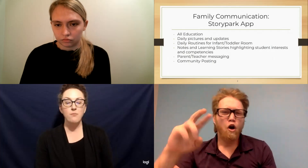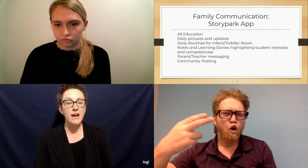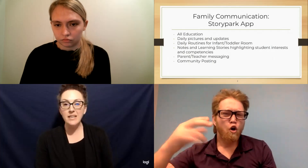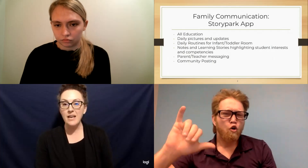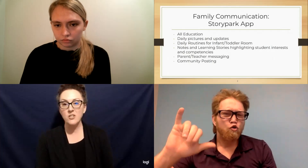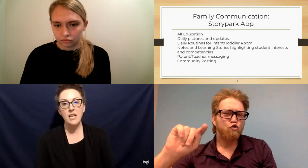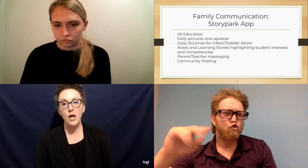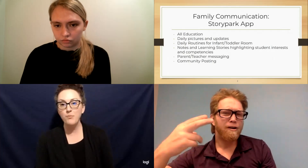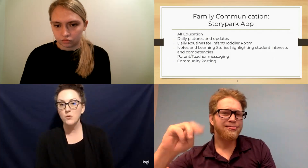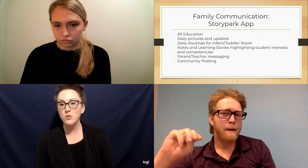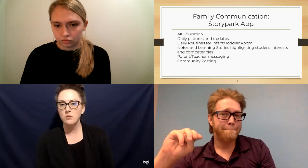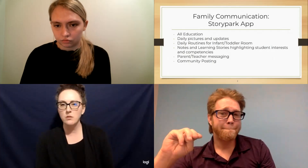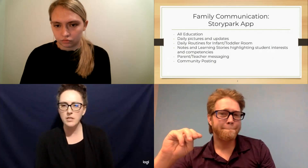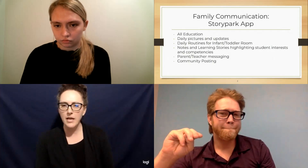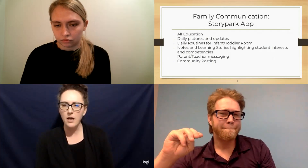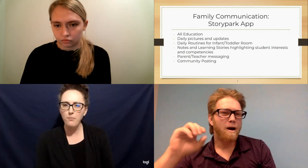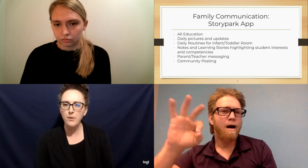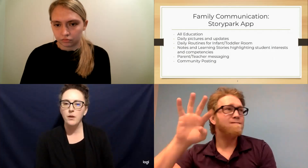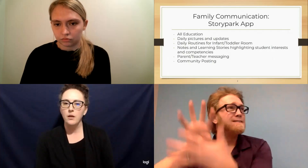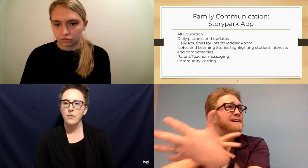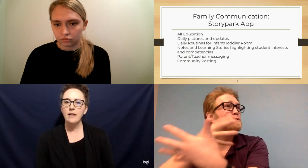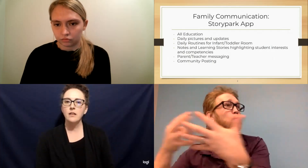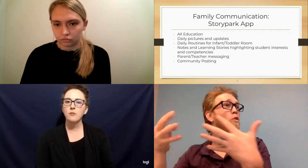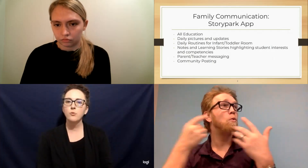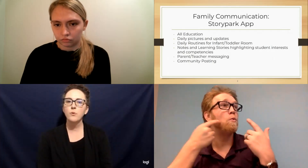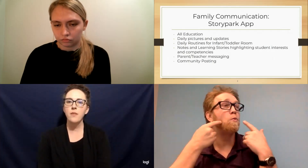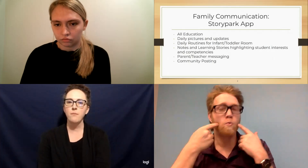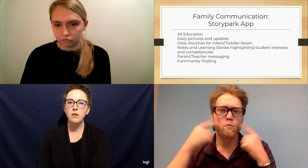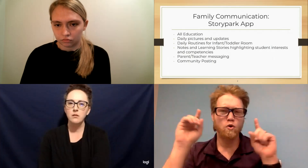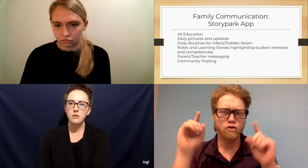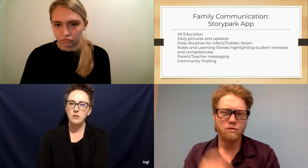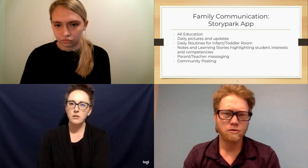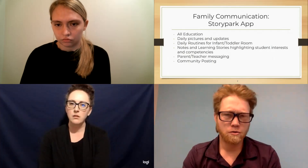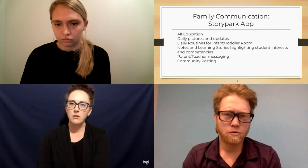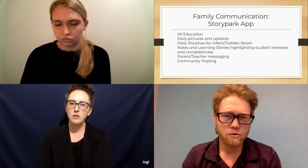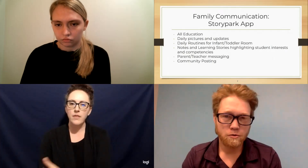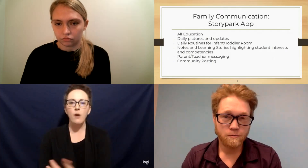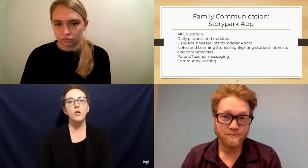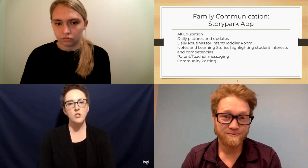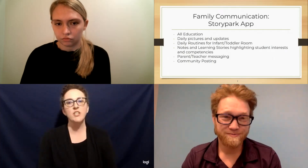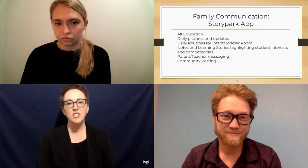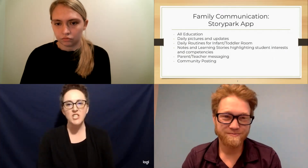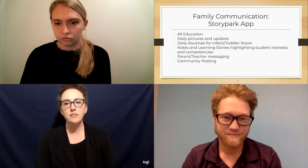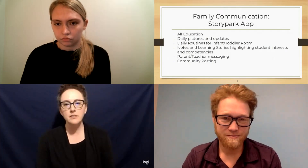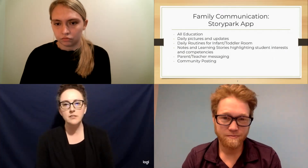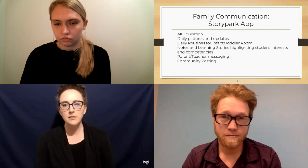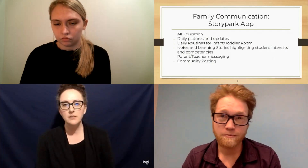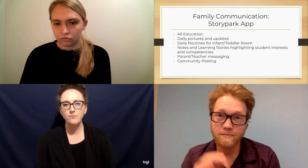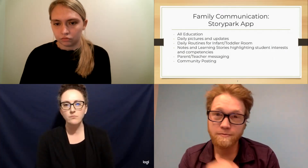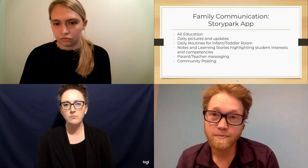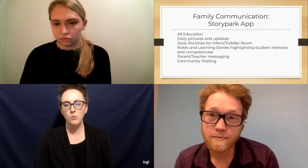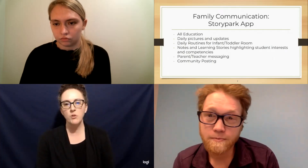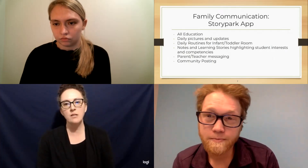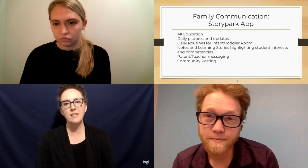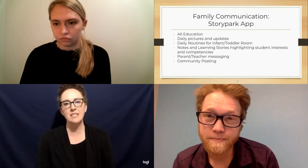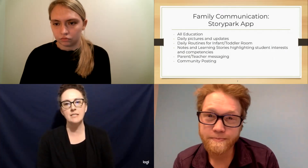it might actually help you to set up that kind of rhythm that works for your child.